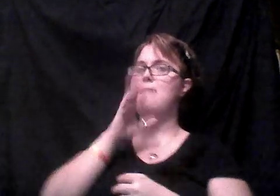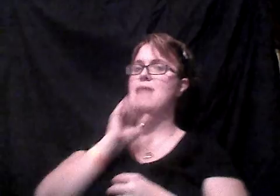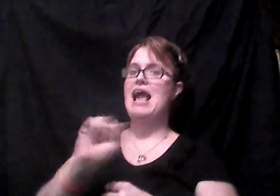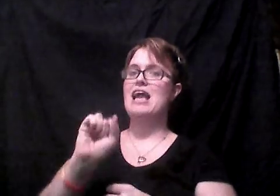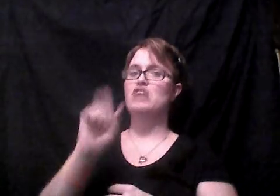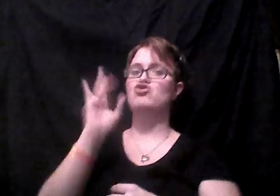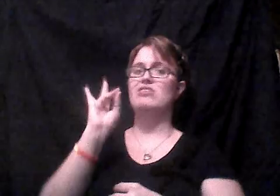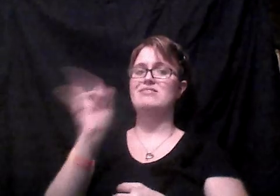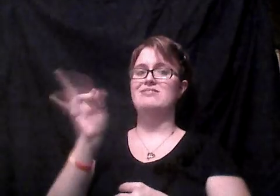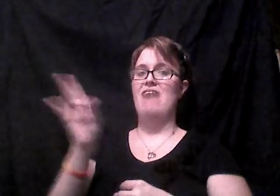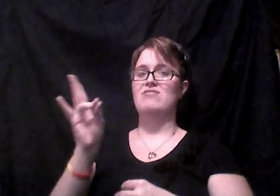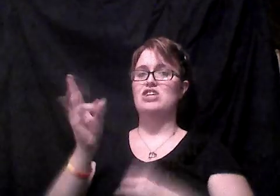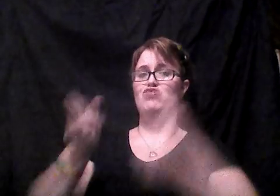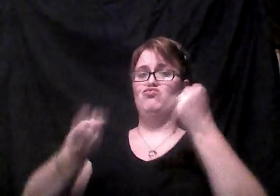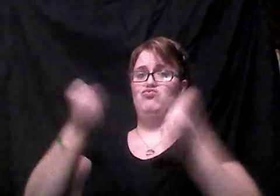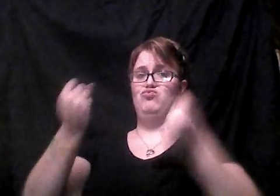blur in the back. I have just been lapped.